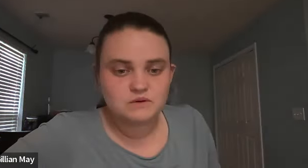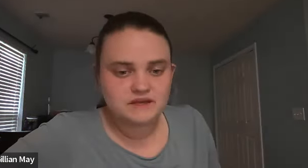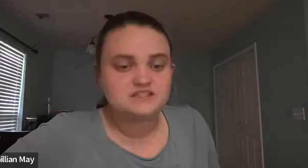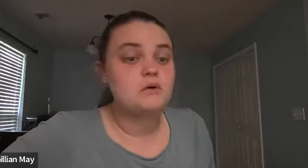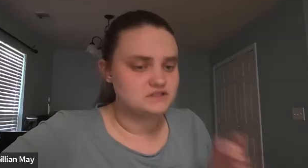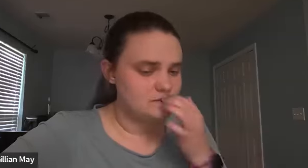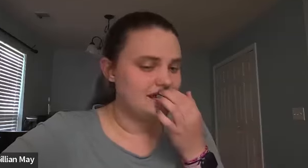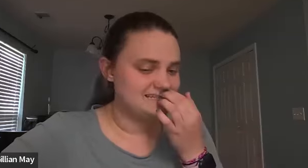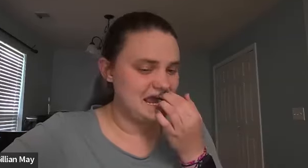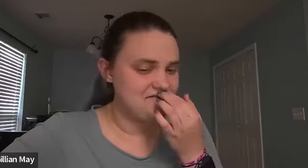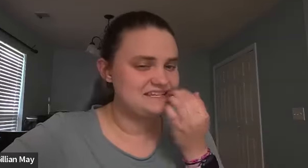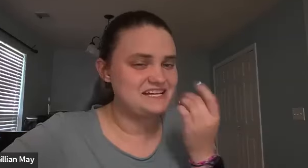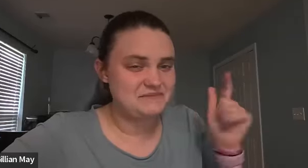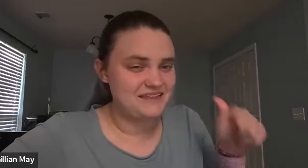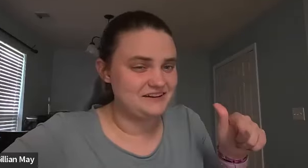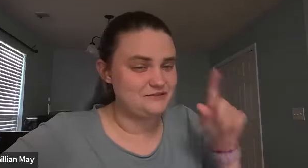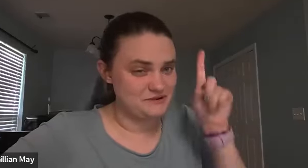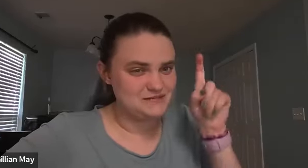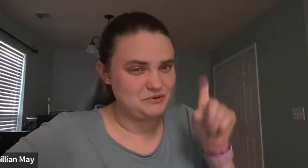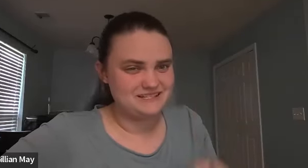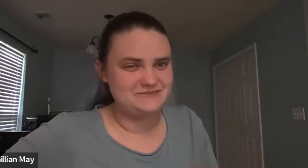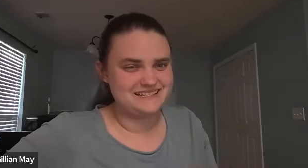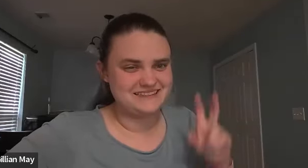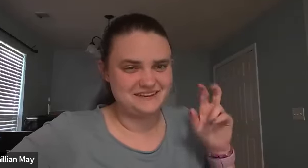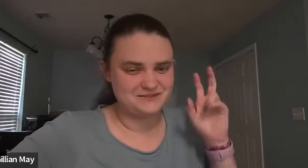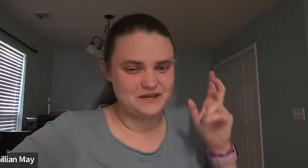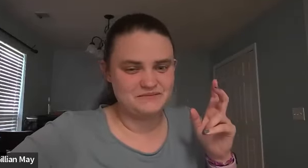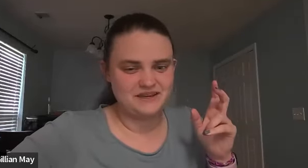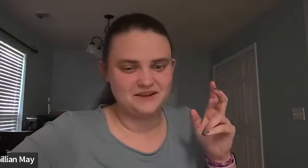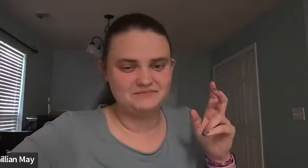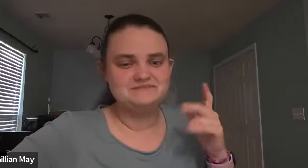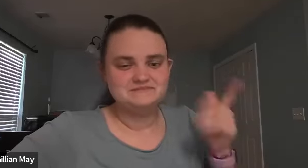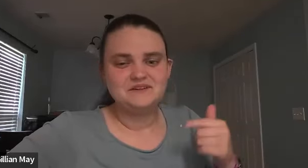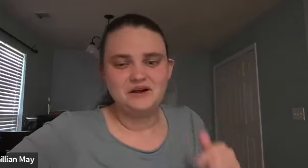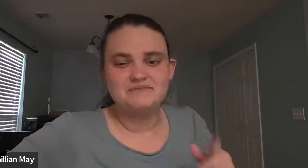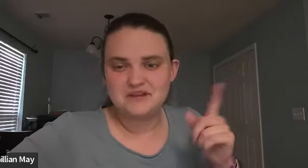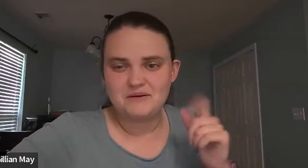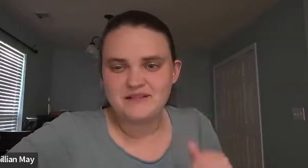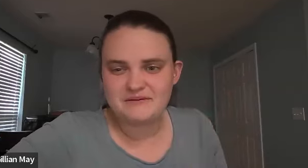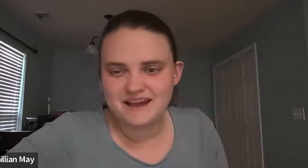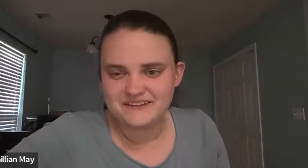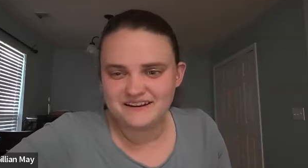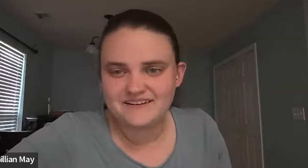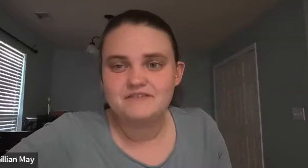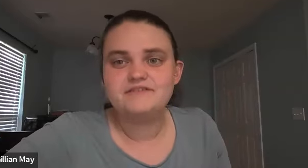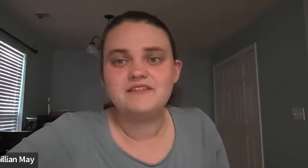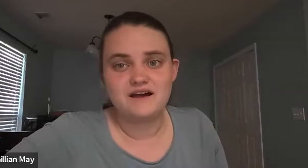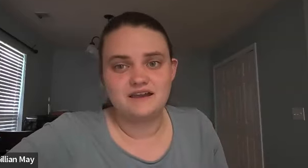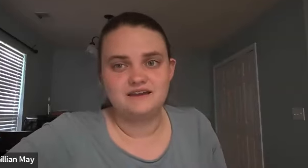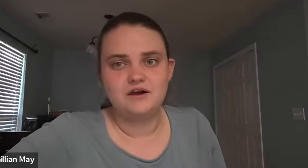Swimming. So swimming I did have is actually my later for my sports because I think of swim on it, but no, I'm glad we got there. Flying.